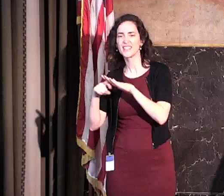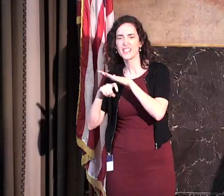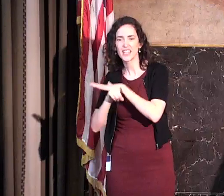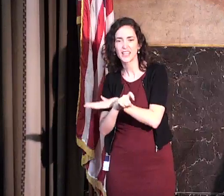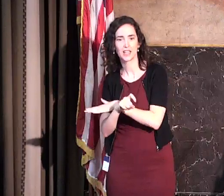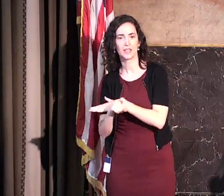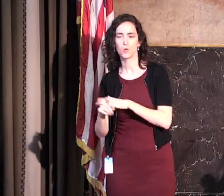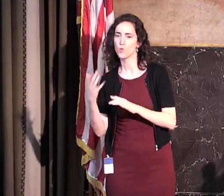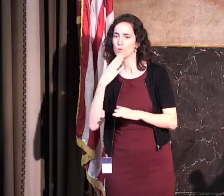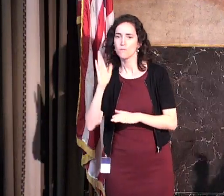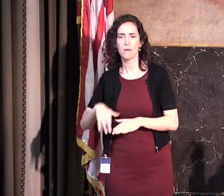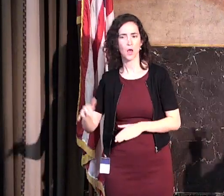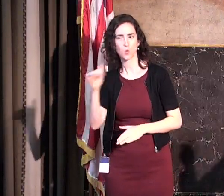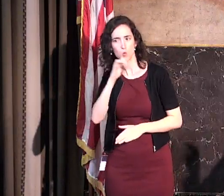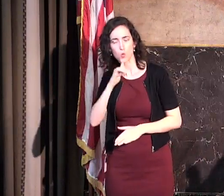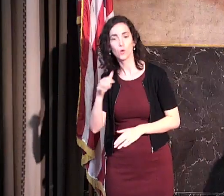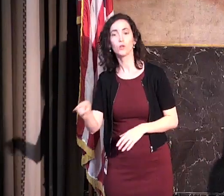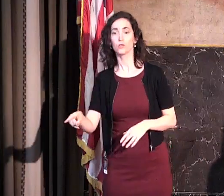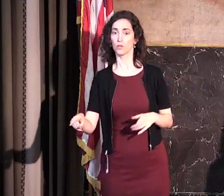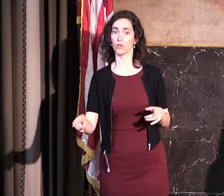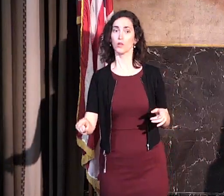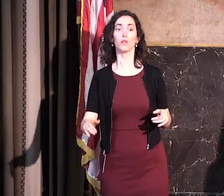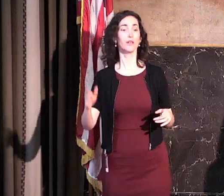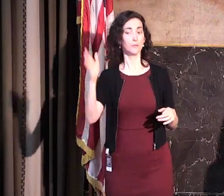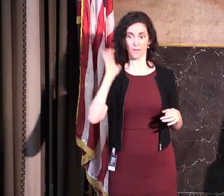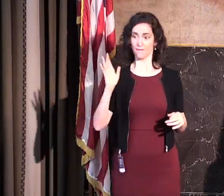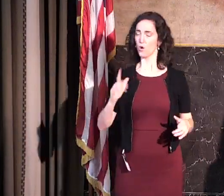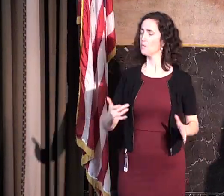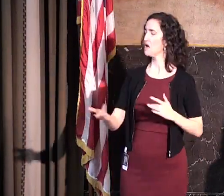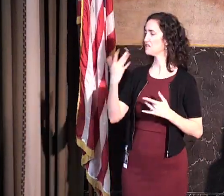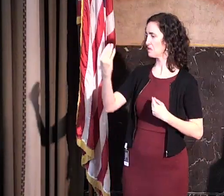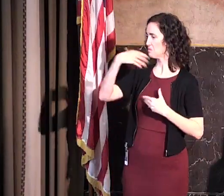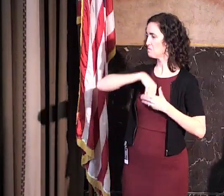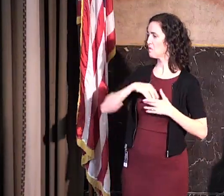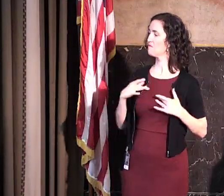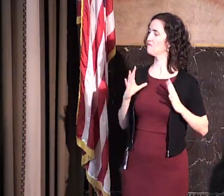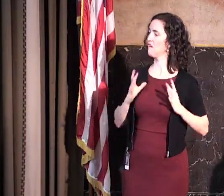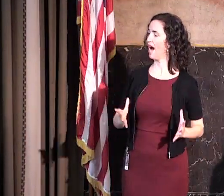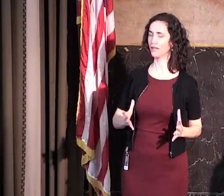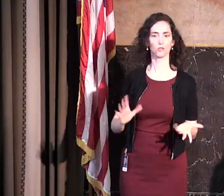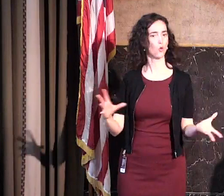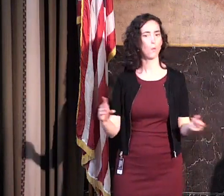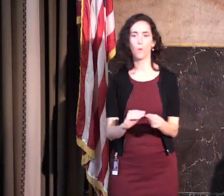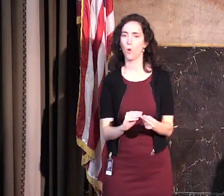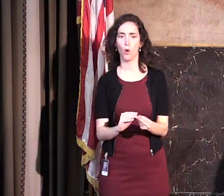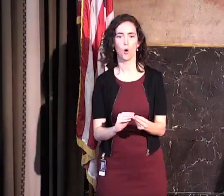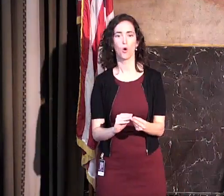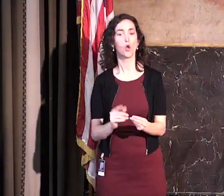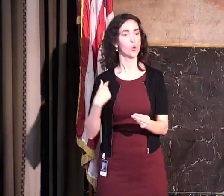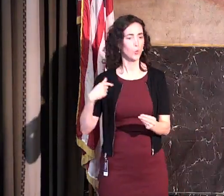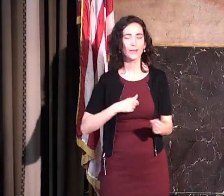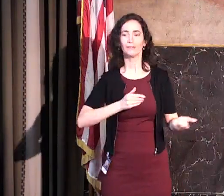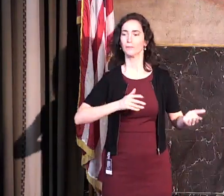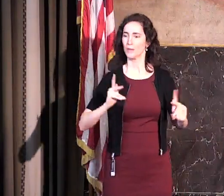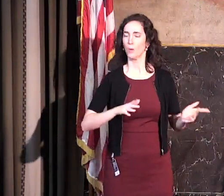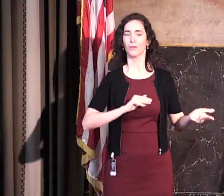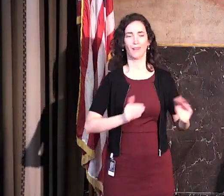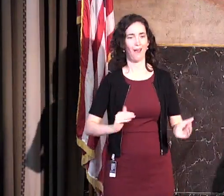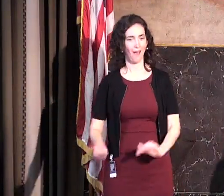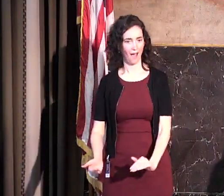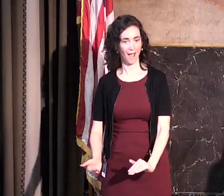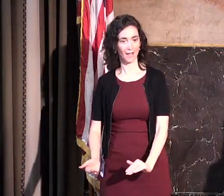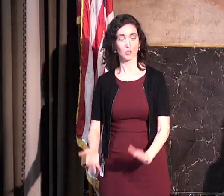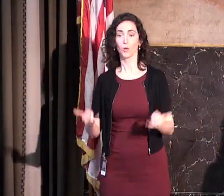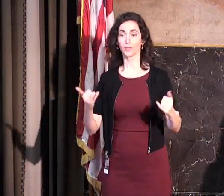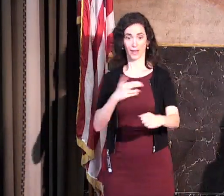why you are no longer that person who's going to be fine. It's killing us. What are we seeing in the hospitals today because of the